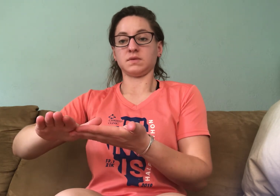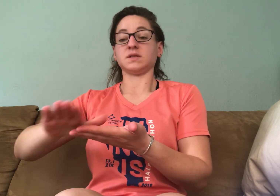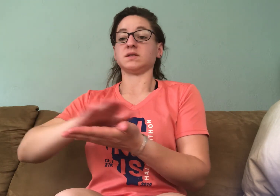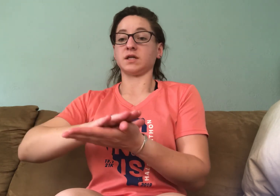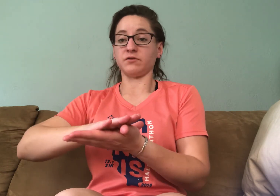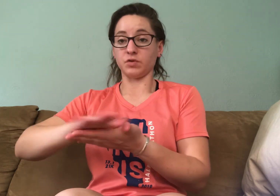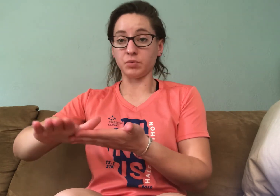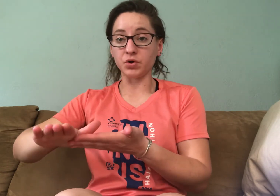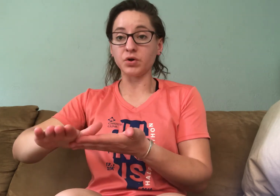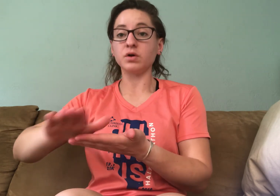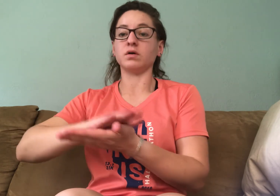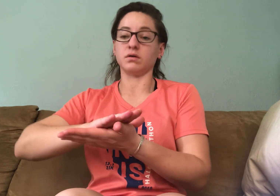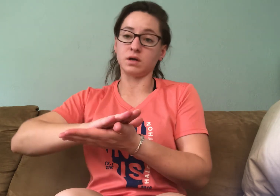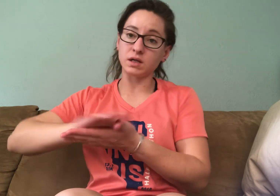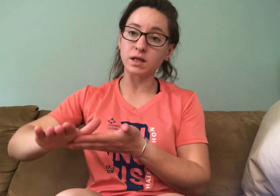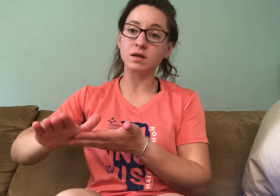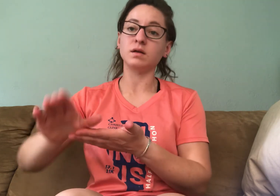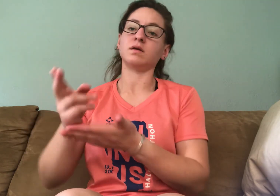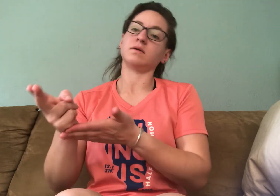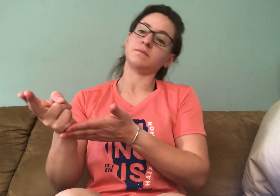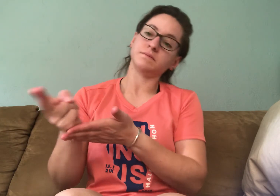This is a sign for pure, clean.